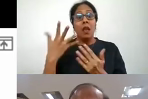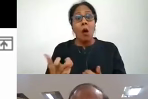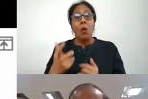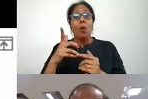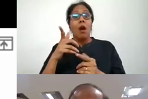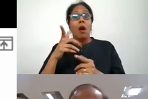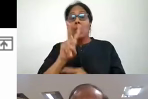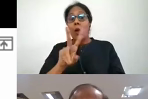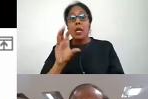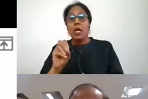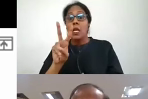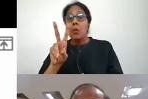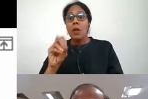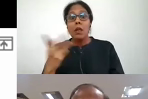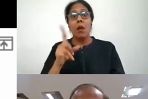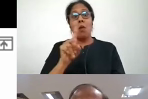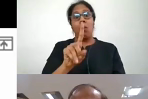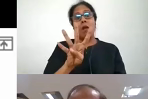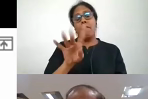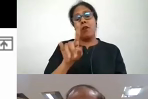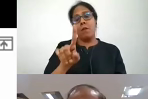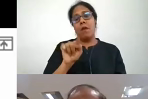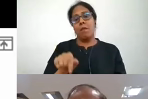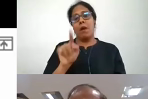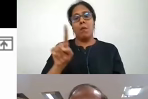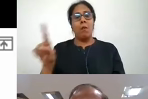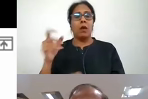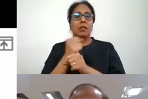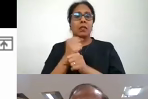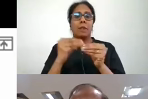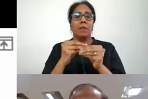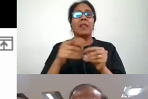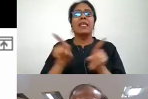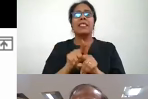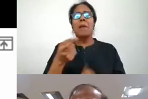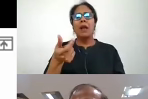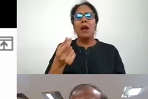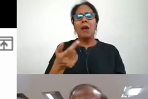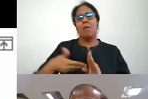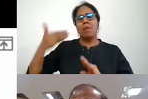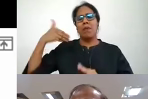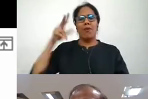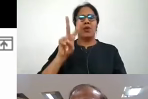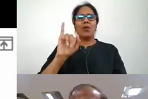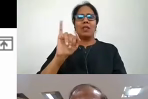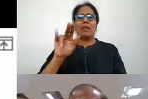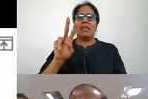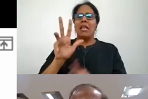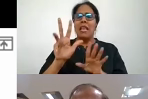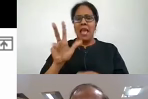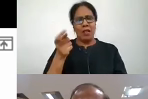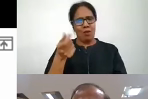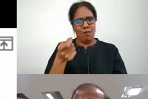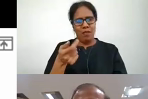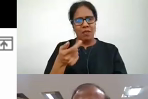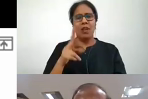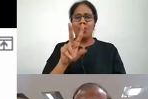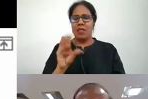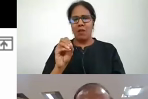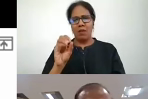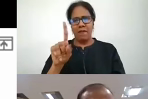you look at the costs in 2014, we had per GB cost of rupees 269, which has dropped down to their minimum of rupees